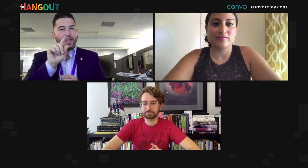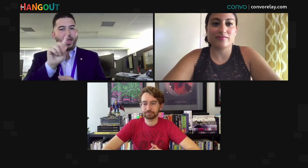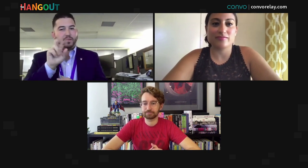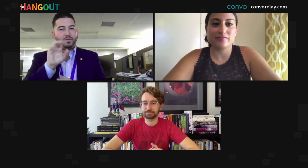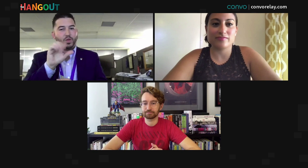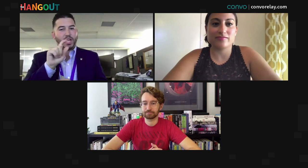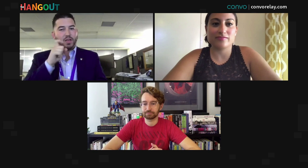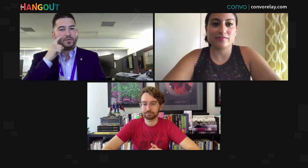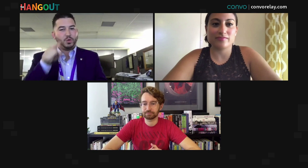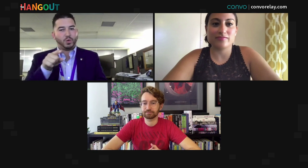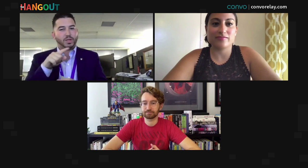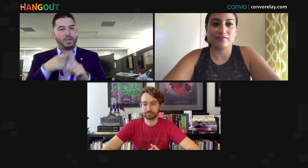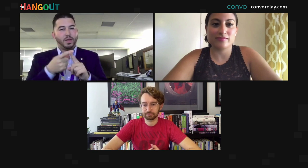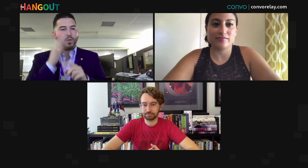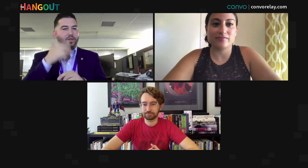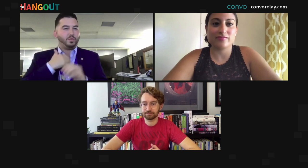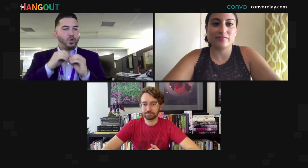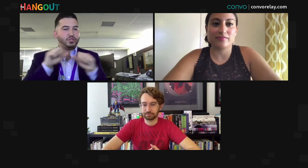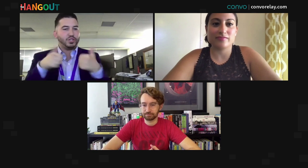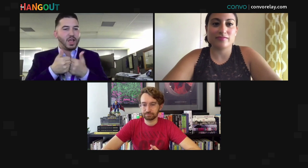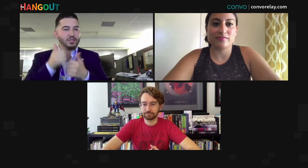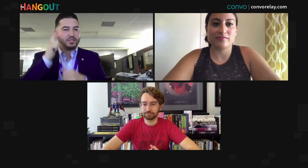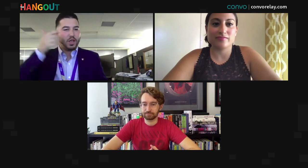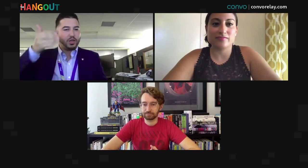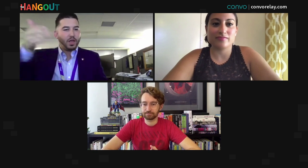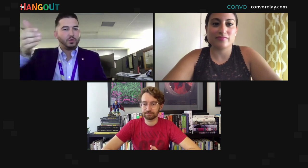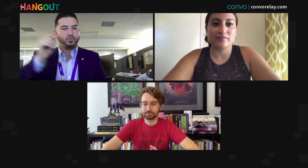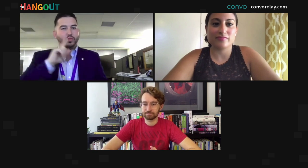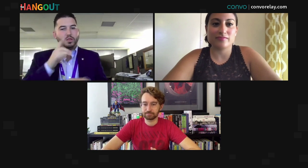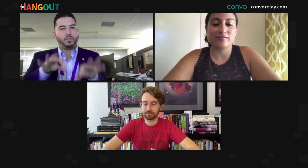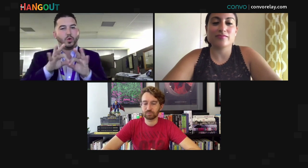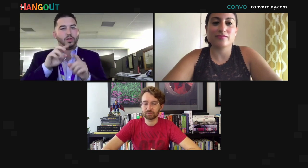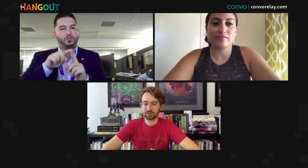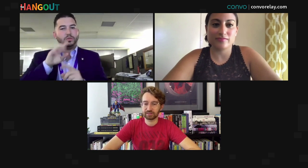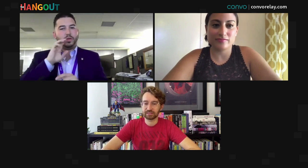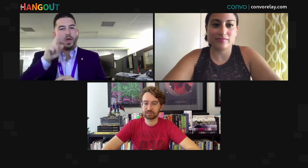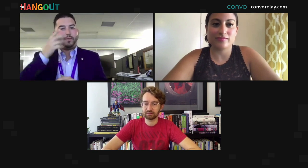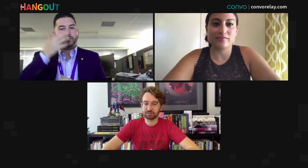and see if they'll give you the support. And if they're not going to be advocating for you, then